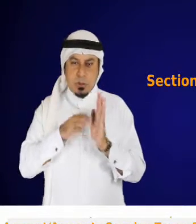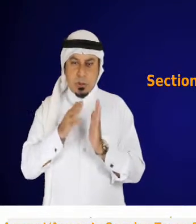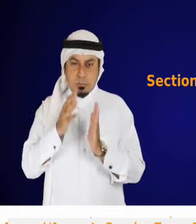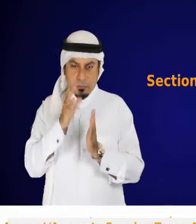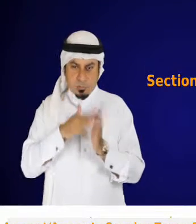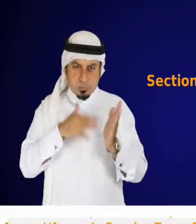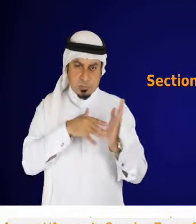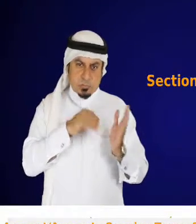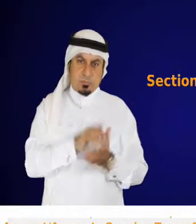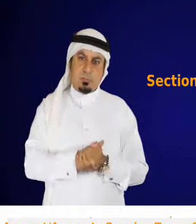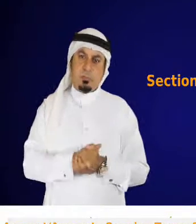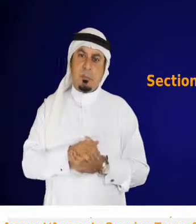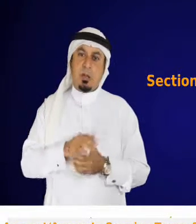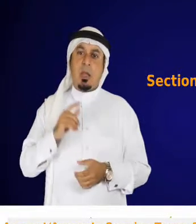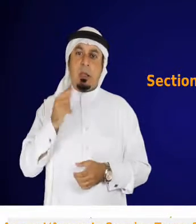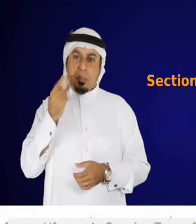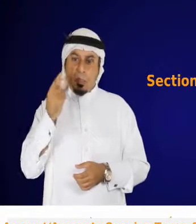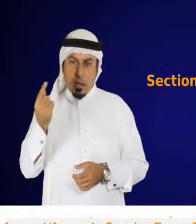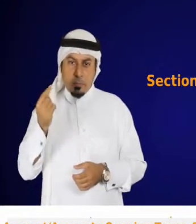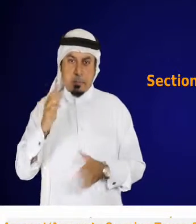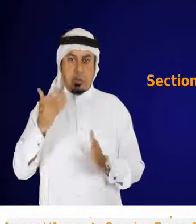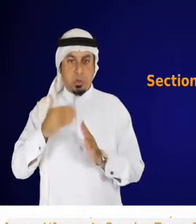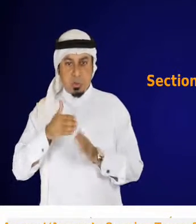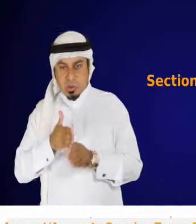from time to time in respect of such changes and details.